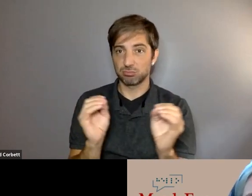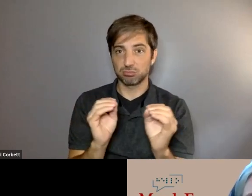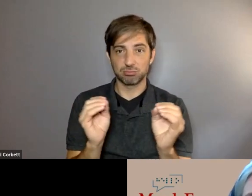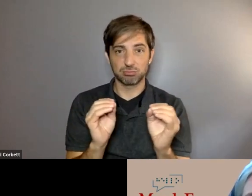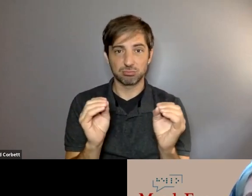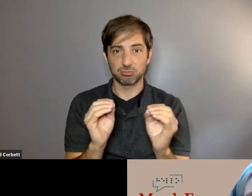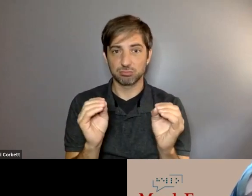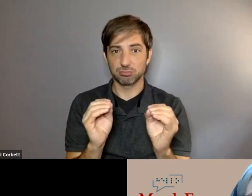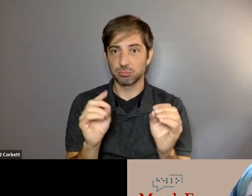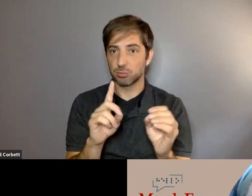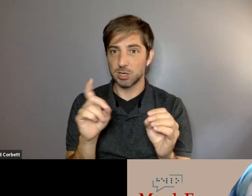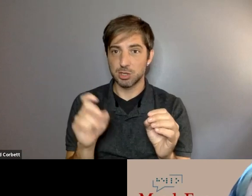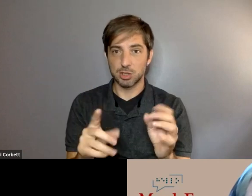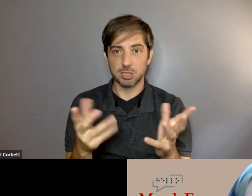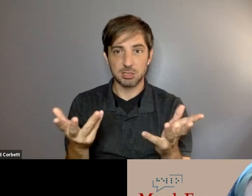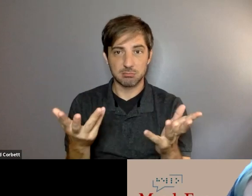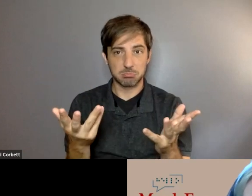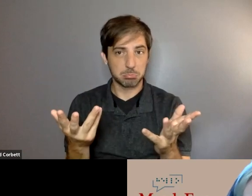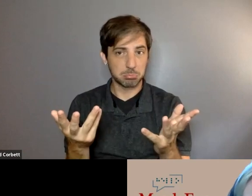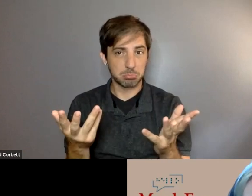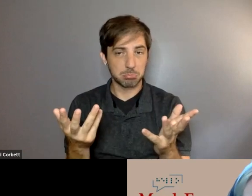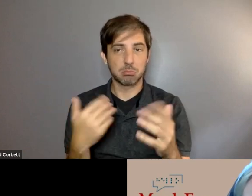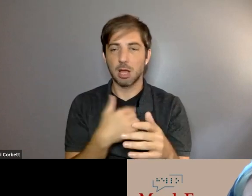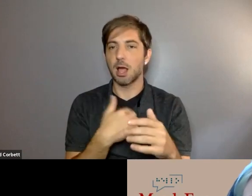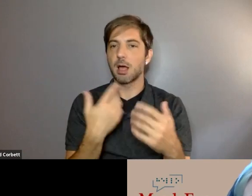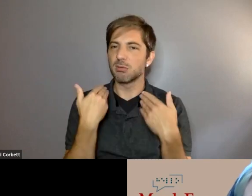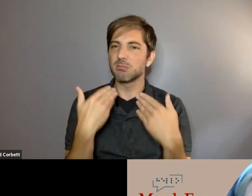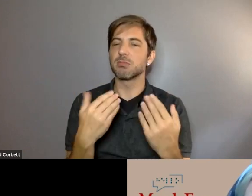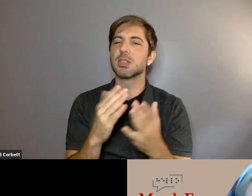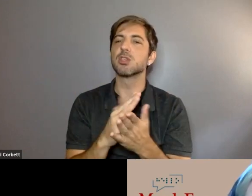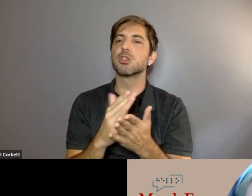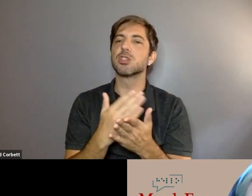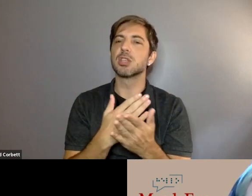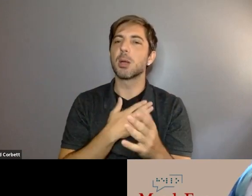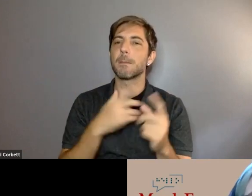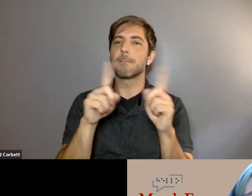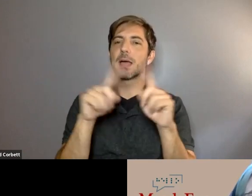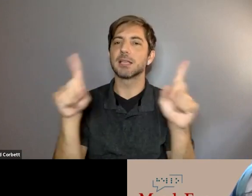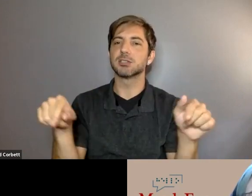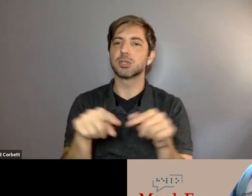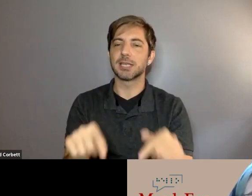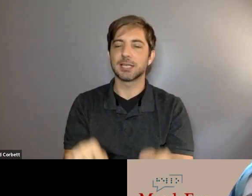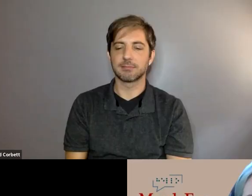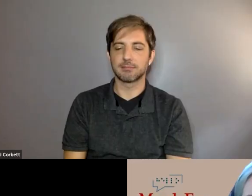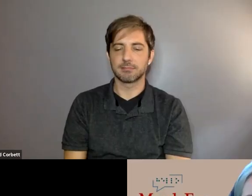to throw in, I'm going to share my screen while we do that.